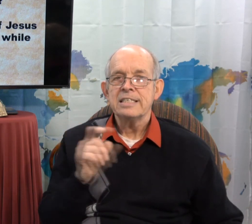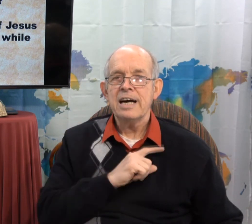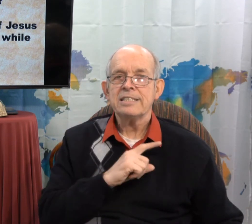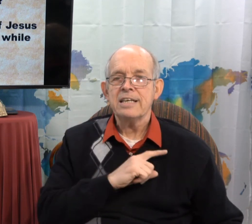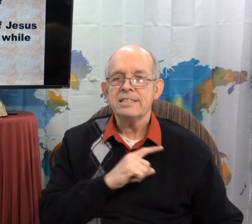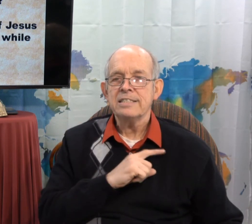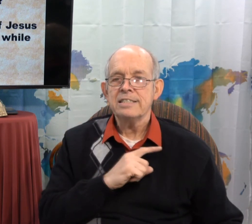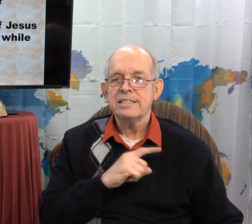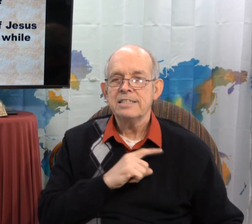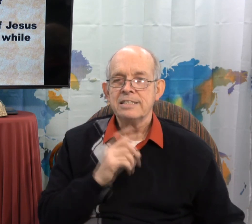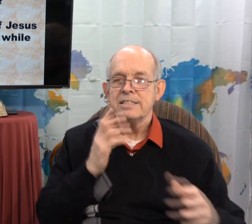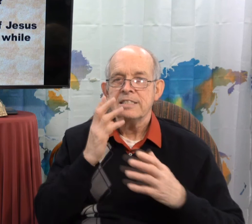That's it.